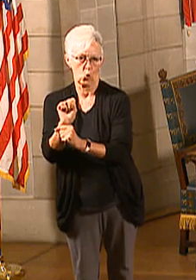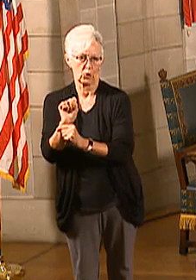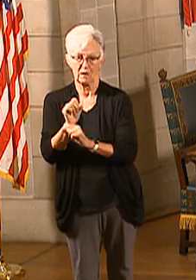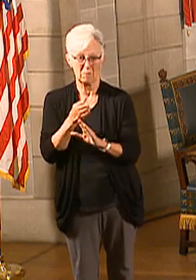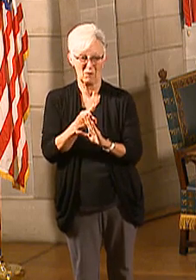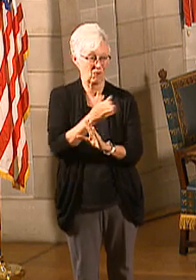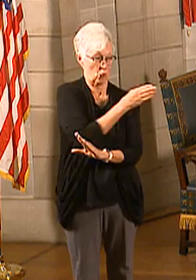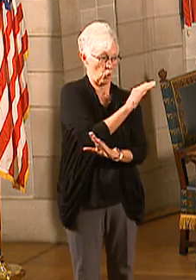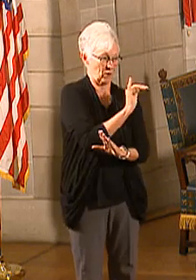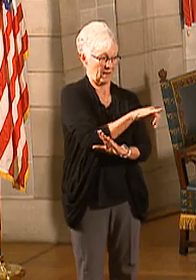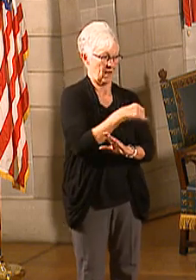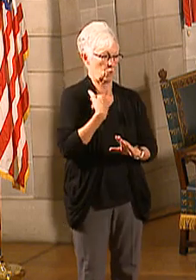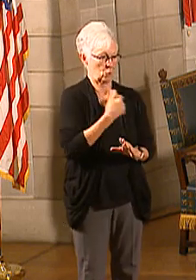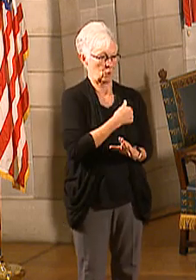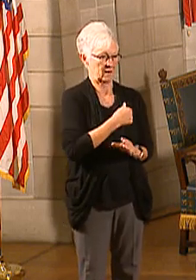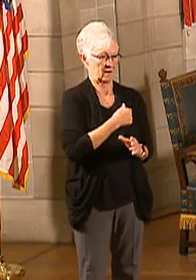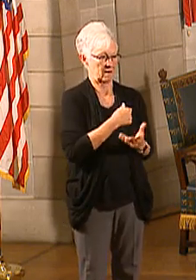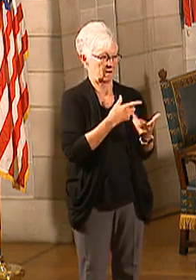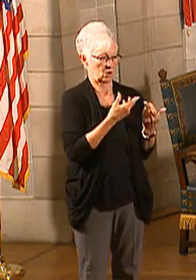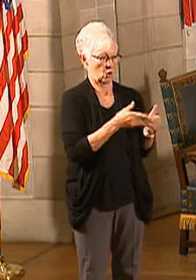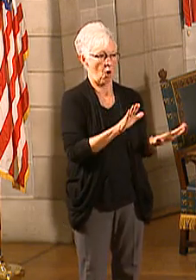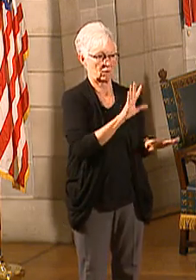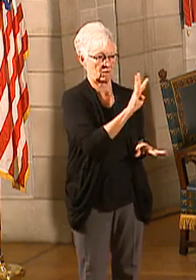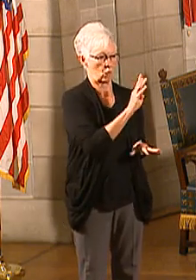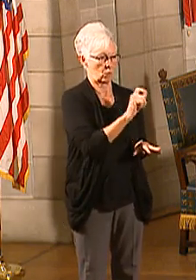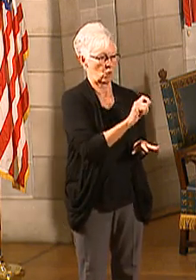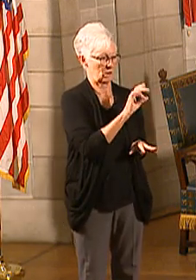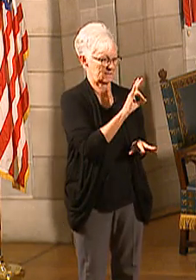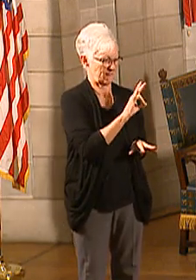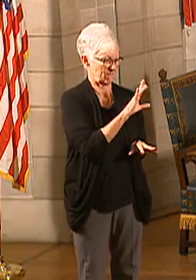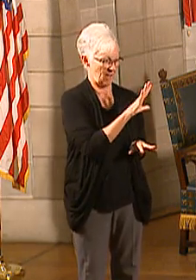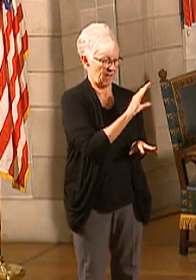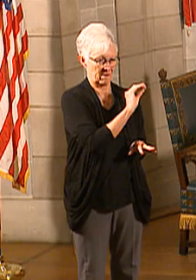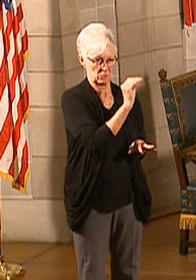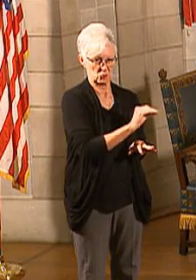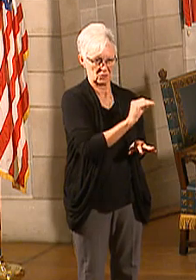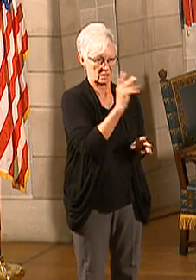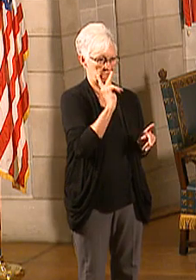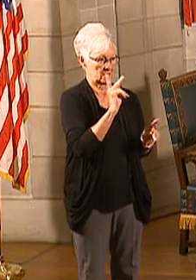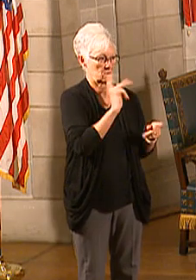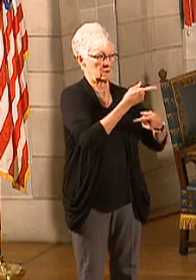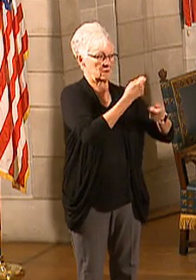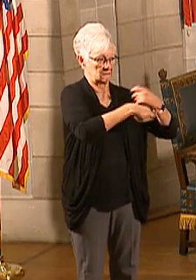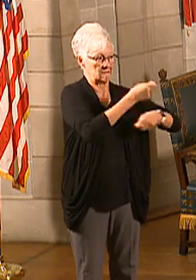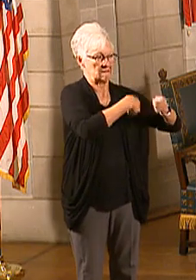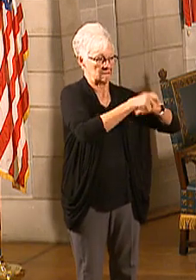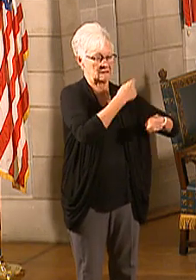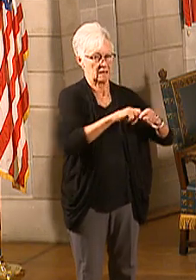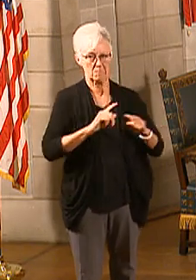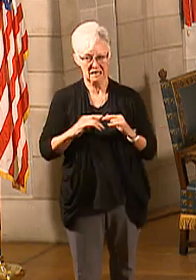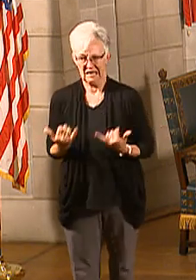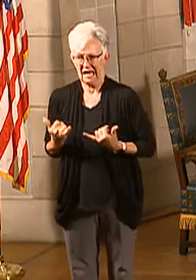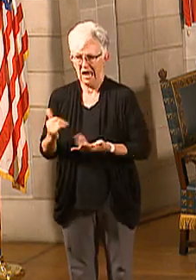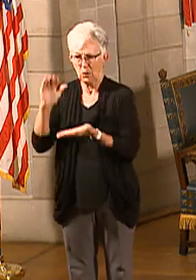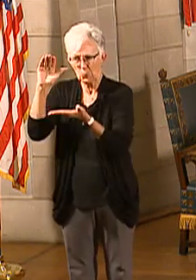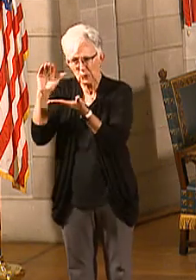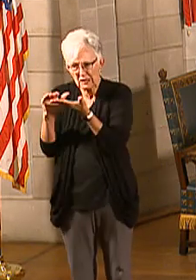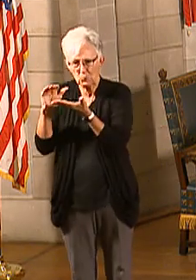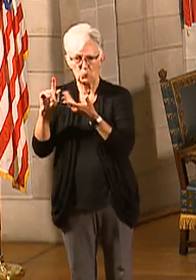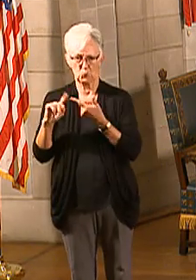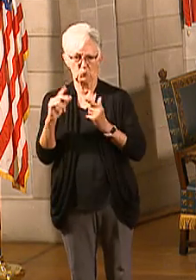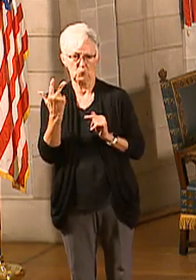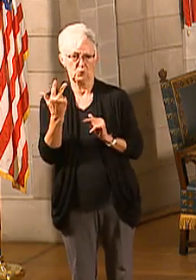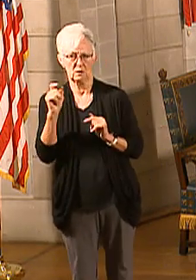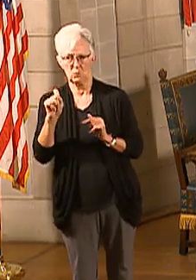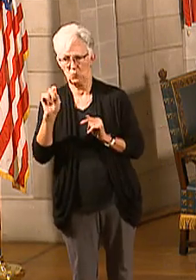about 4.75%. Now I think at a monthly rate, we're running about 3.7%. We'd, on average, had gotten that down to, in the 9 months after we